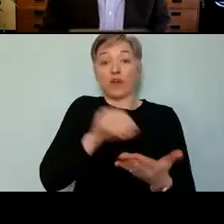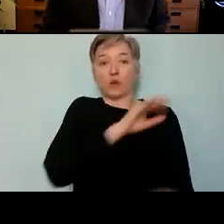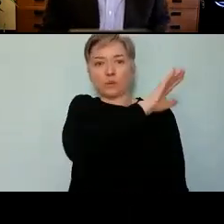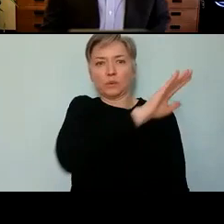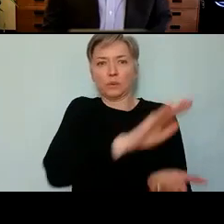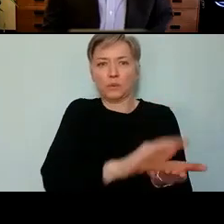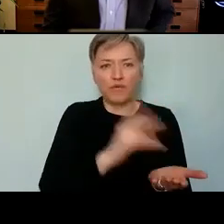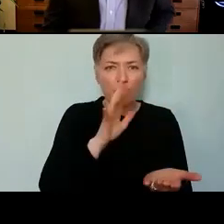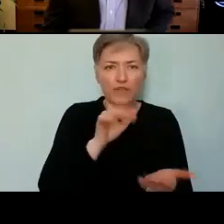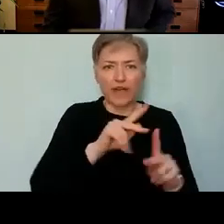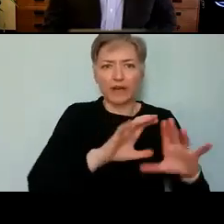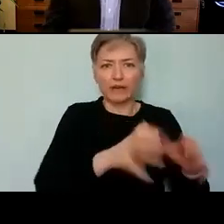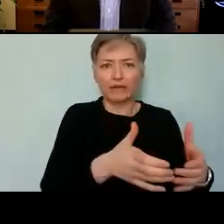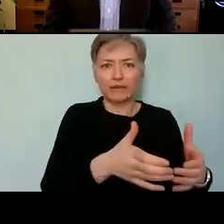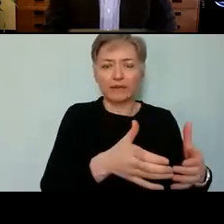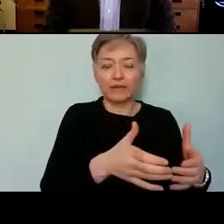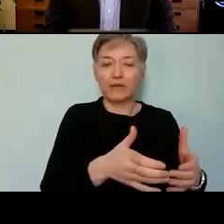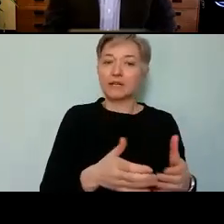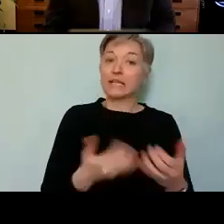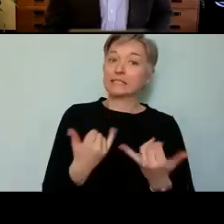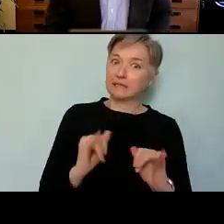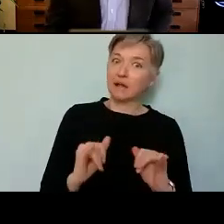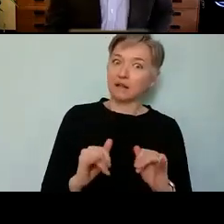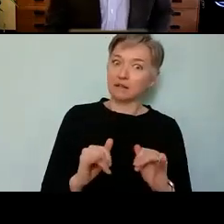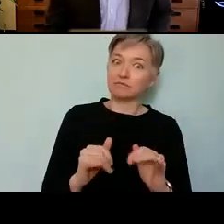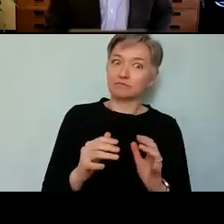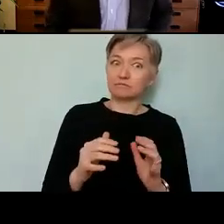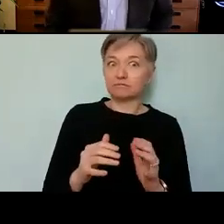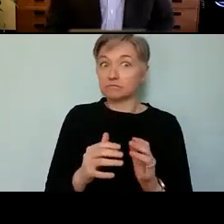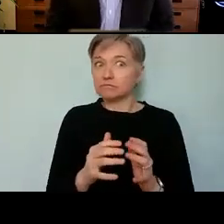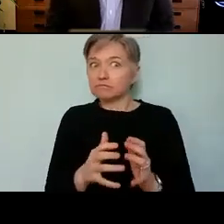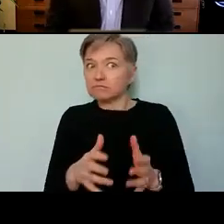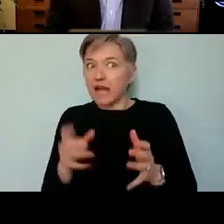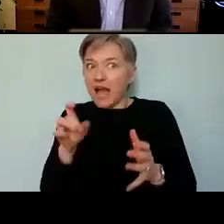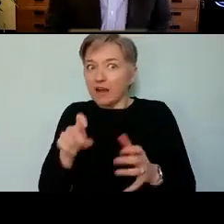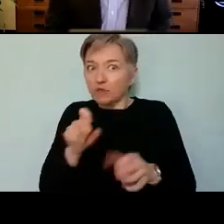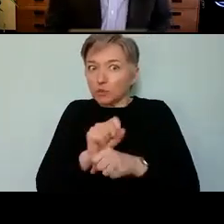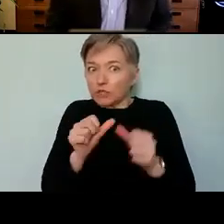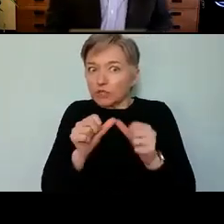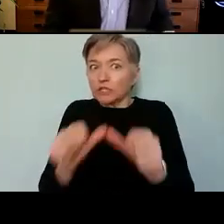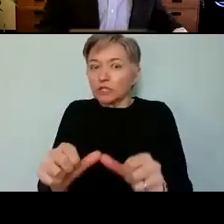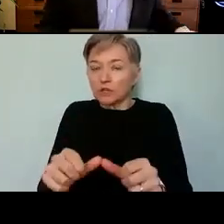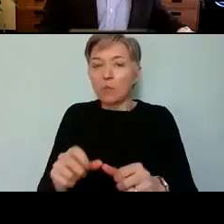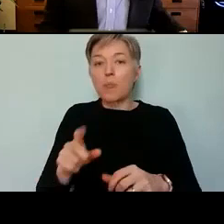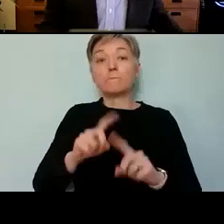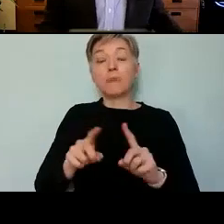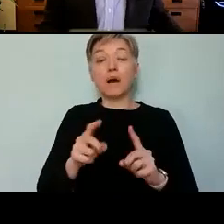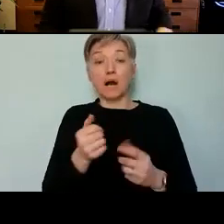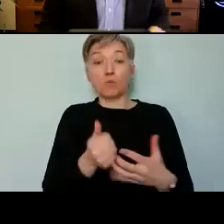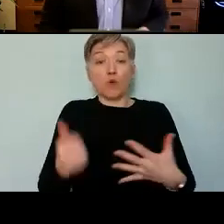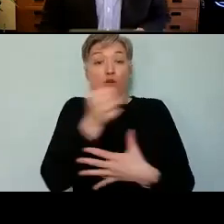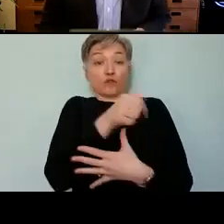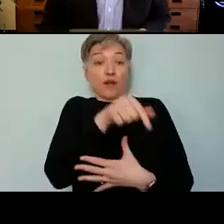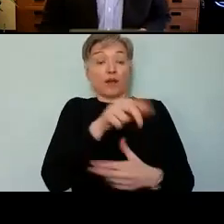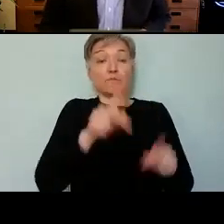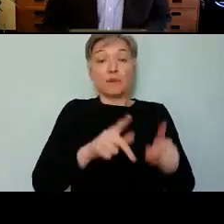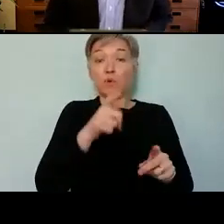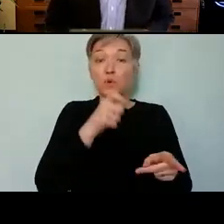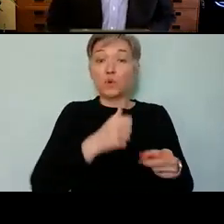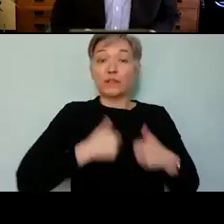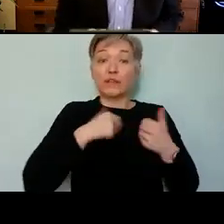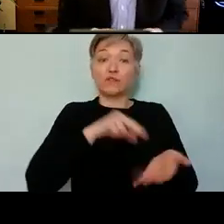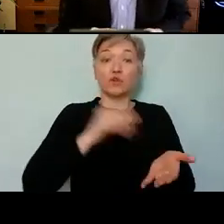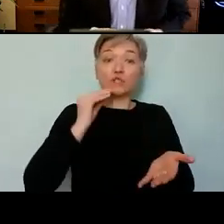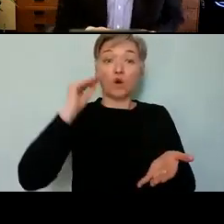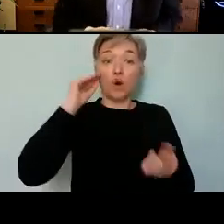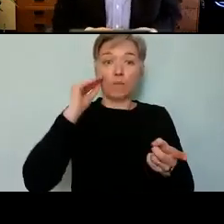We have a long way to go, but thankfully having prioritized nursing home residents was the right thing to do. That is how